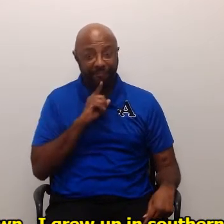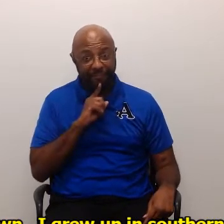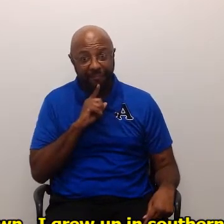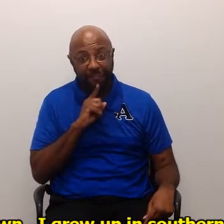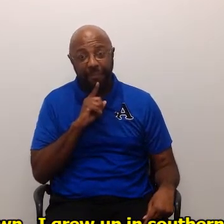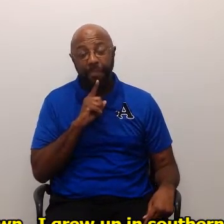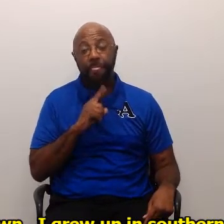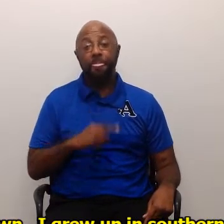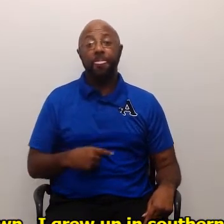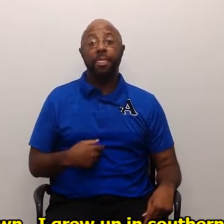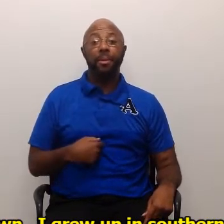I am black and deaf.